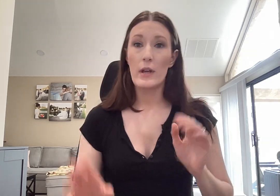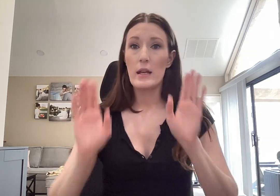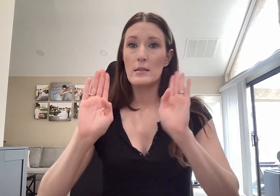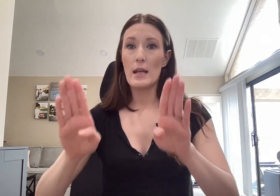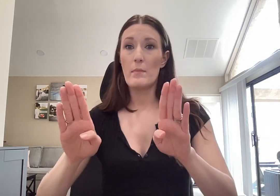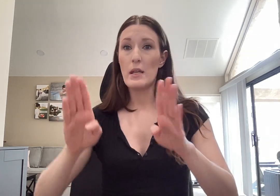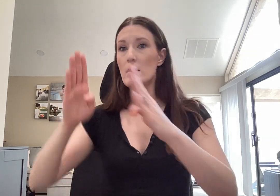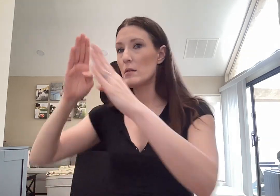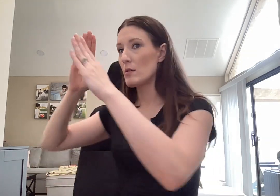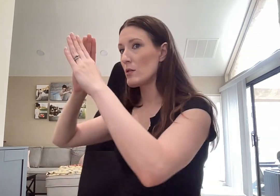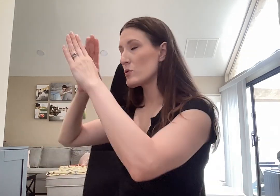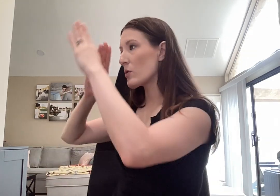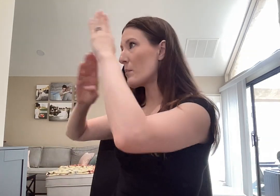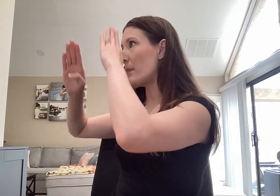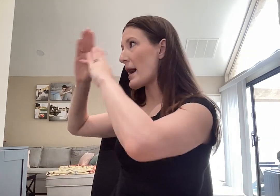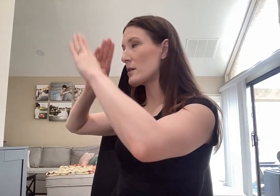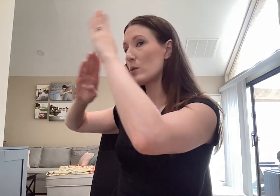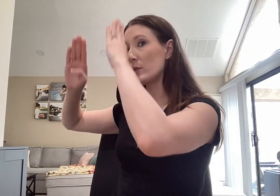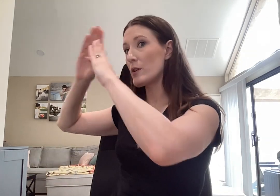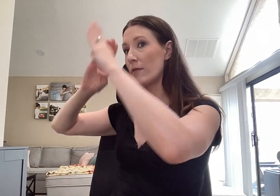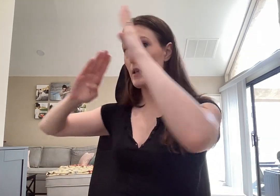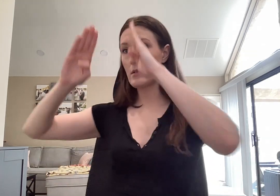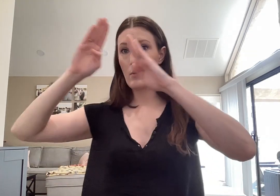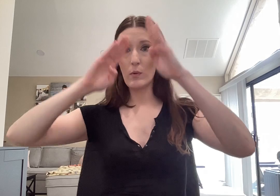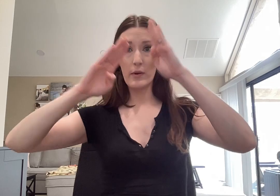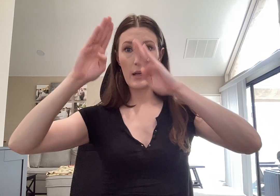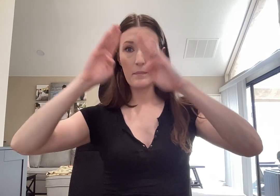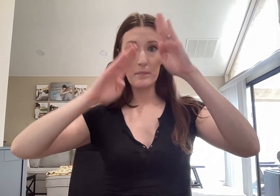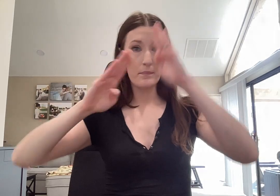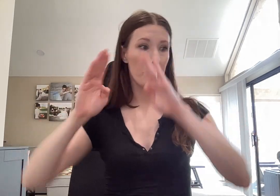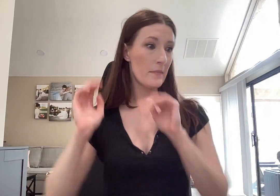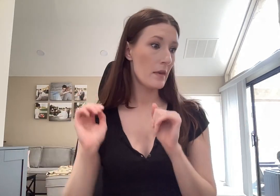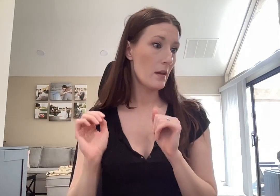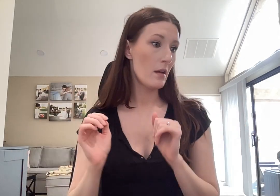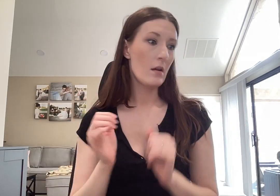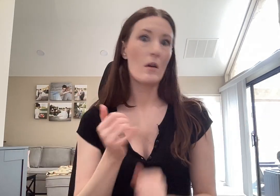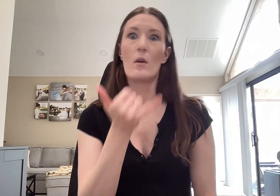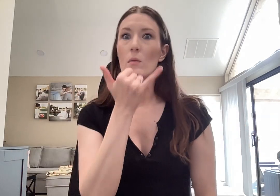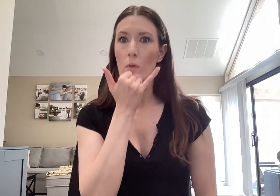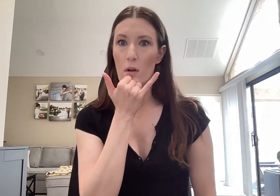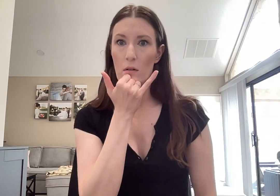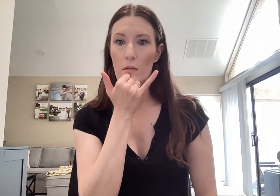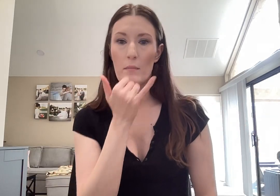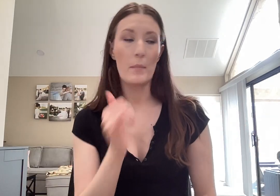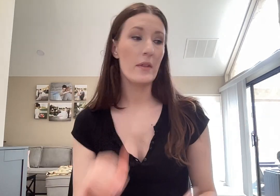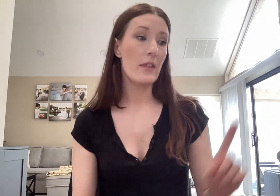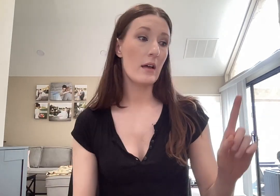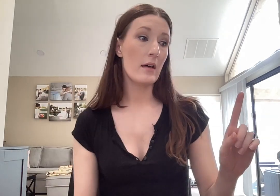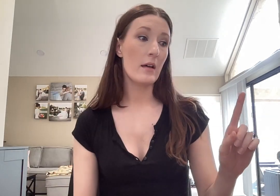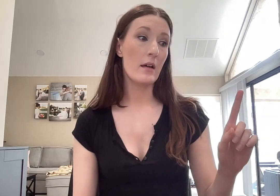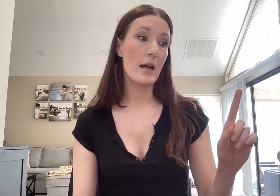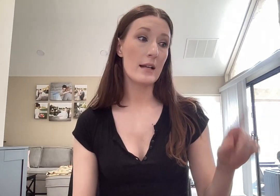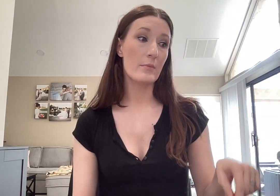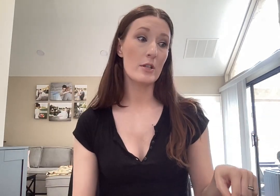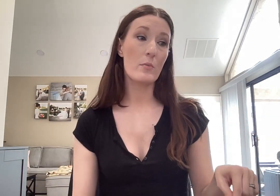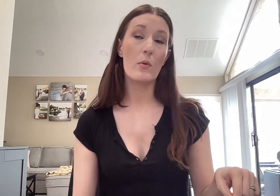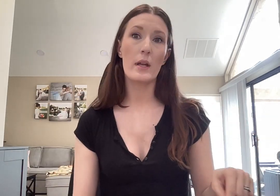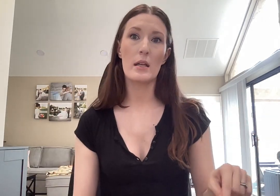Worried, take B's, circle back towards your face. Worried. Wrong. Remember, the exclamation point is